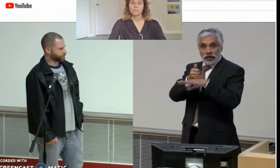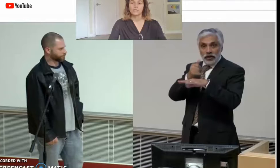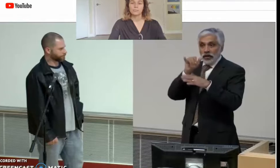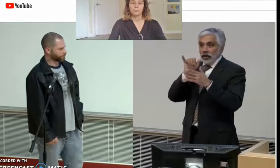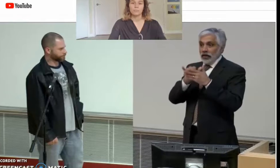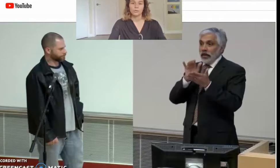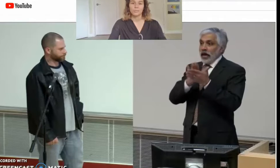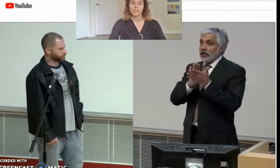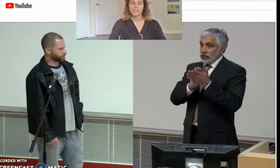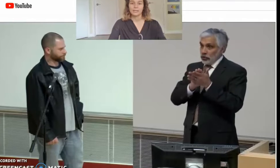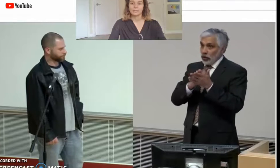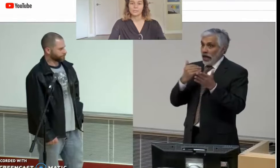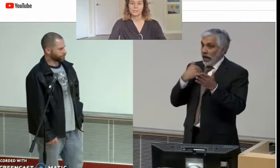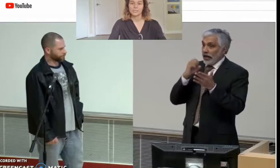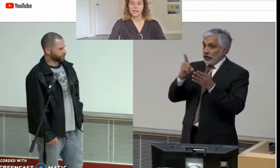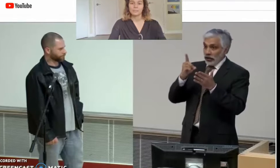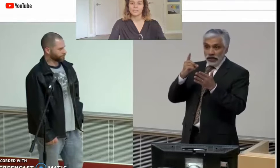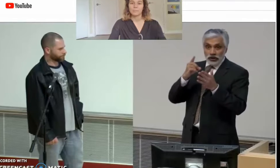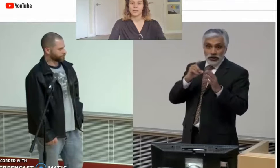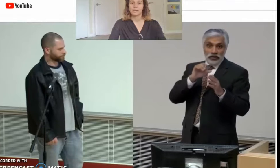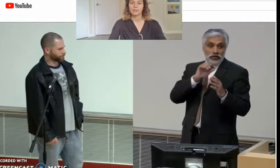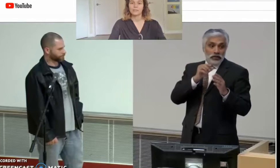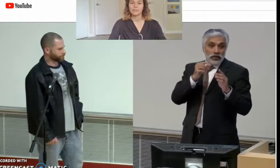This was before American Sign Language was established in America.